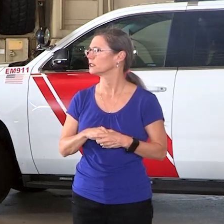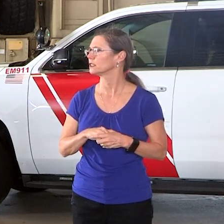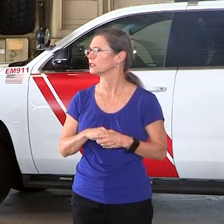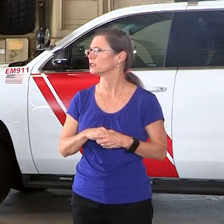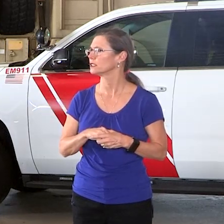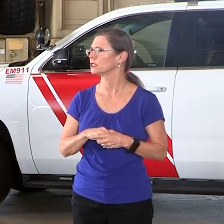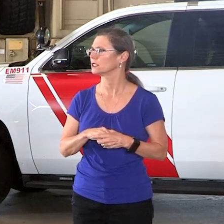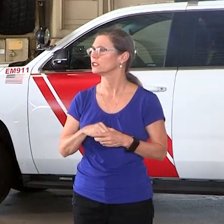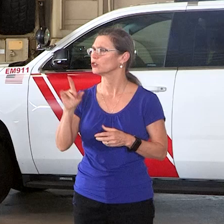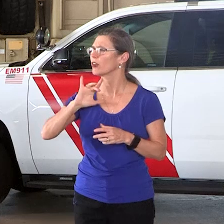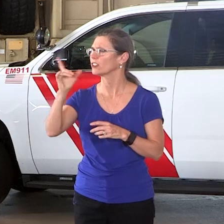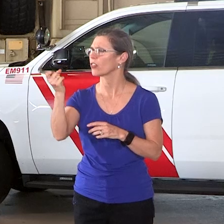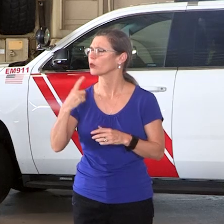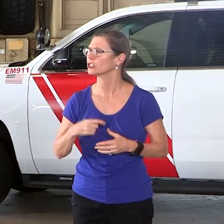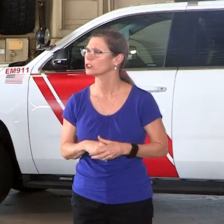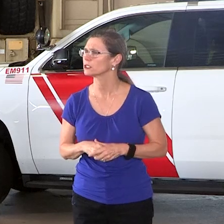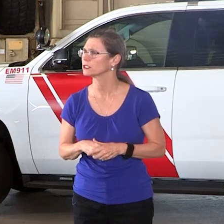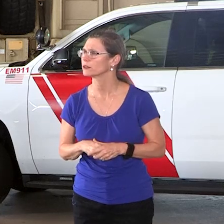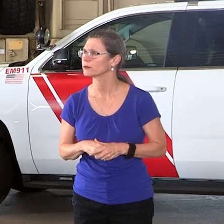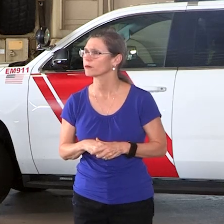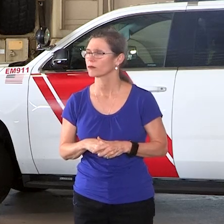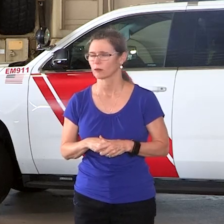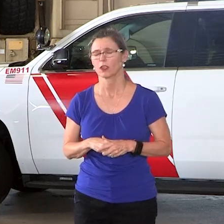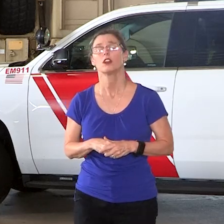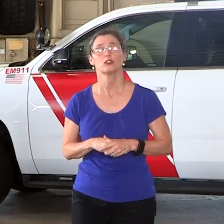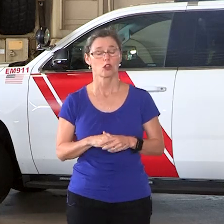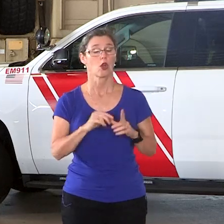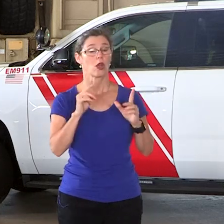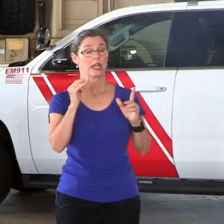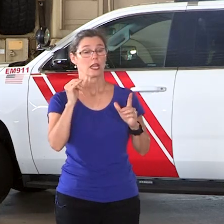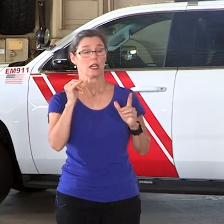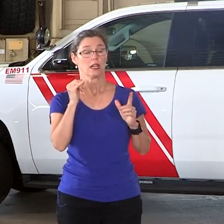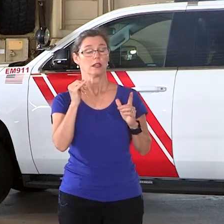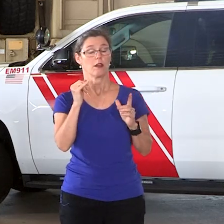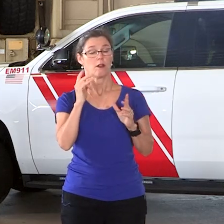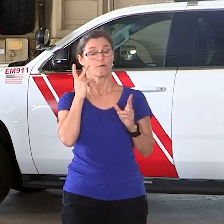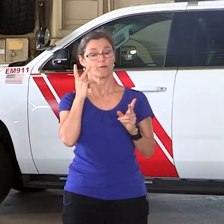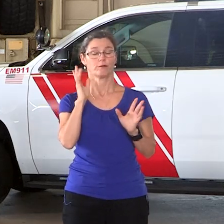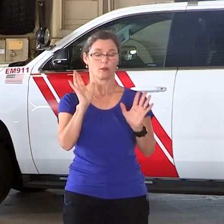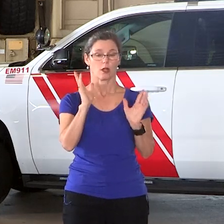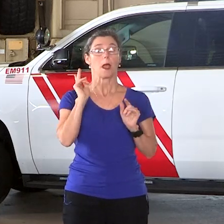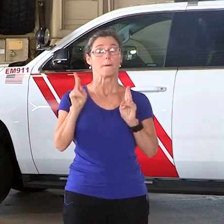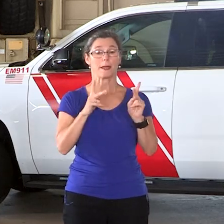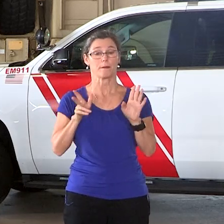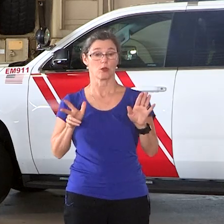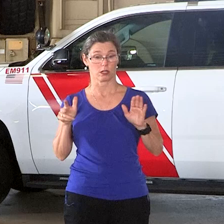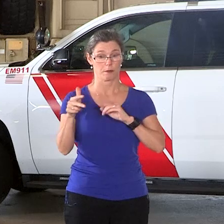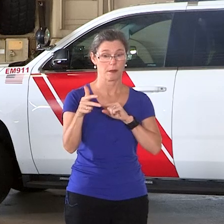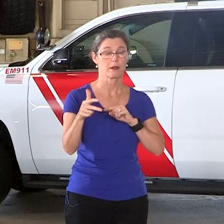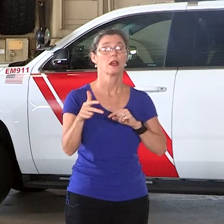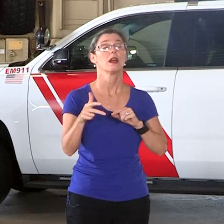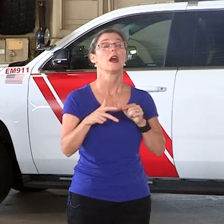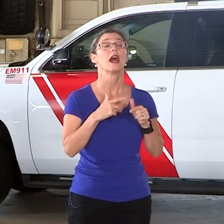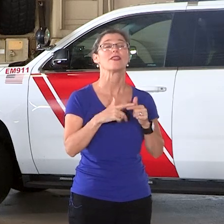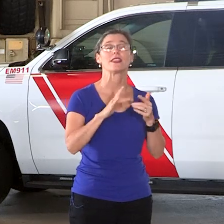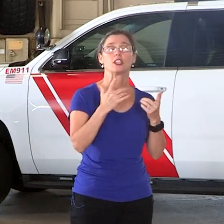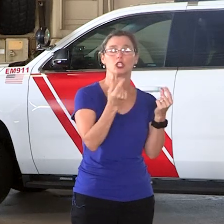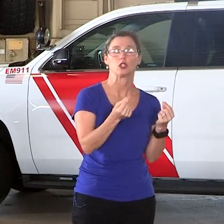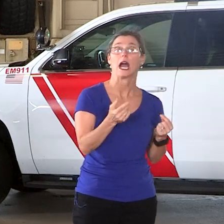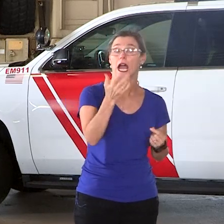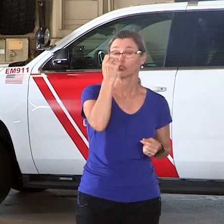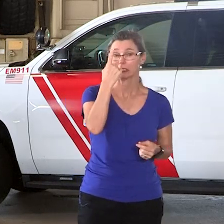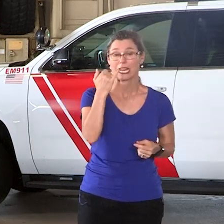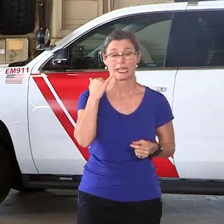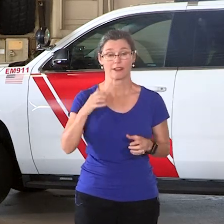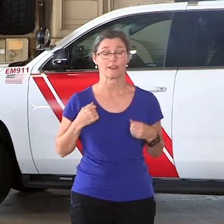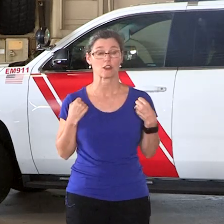Do you have another question, Teresa? As well as how you want the people to behave. In other words, I understand you don't want them to roll down the window